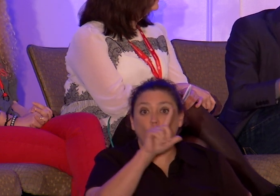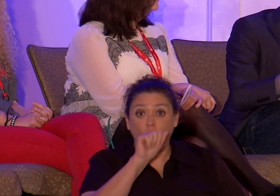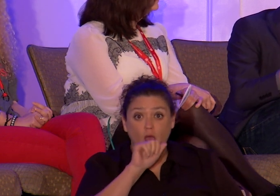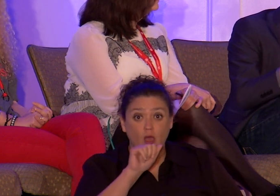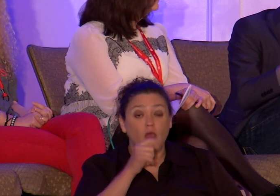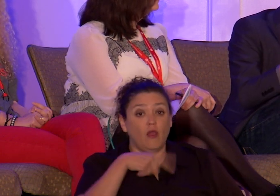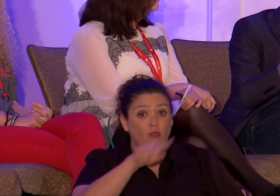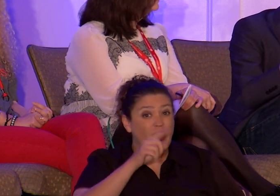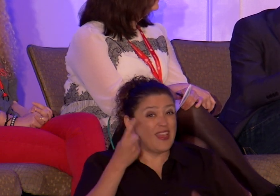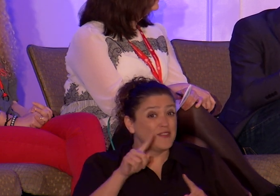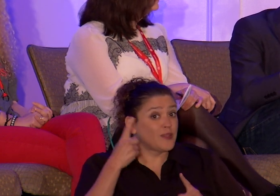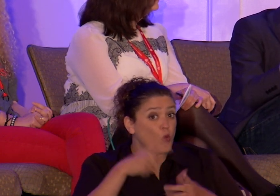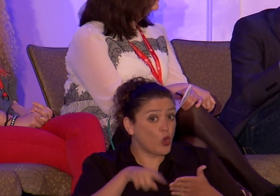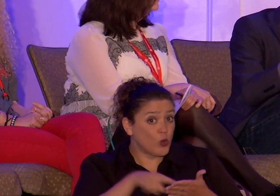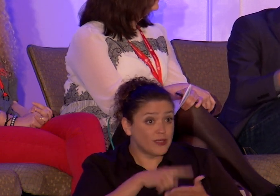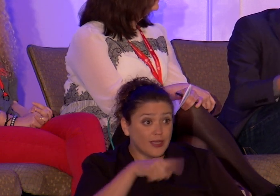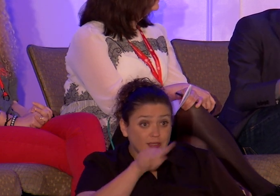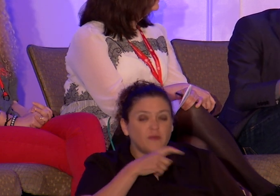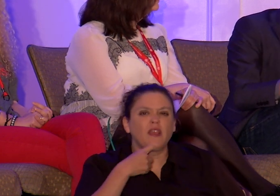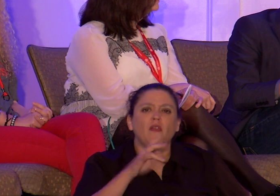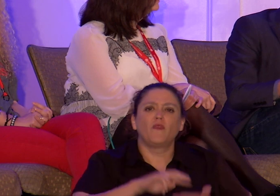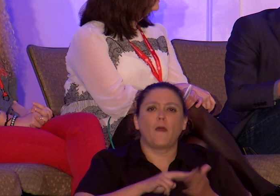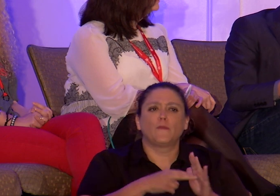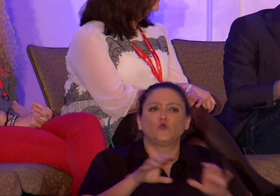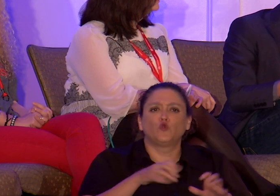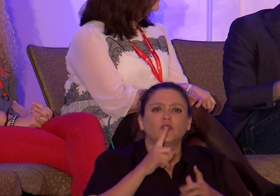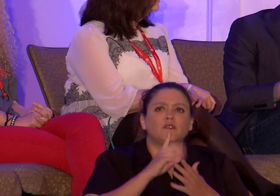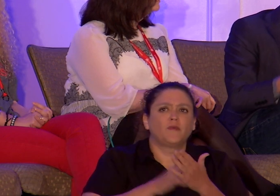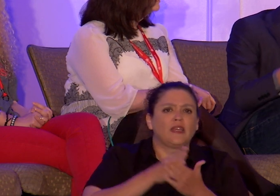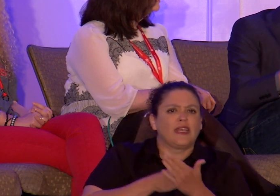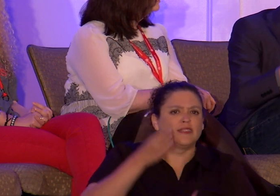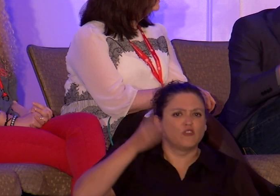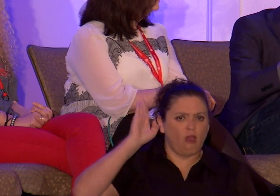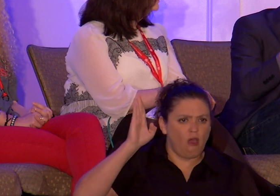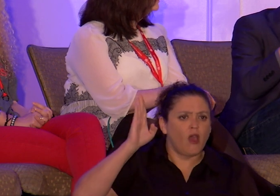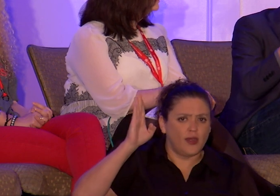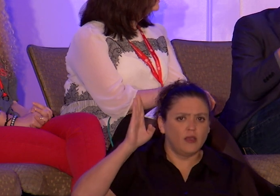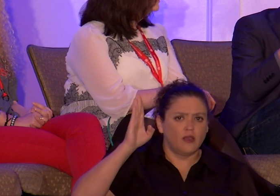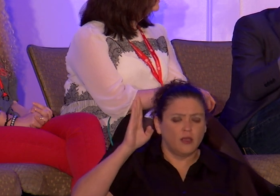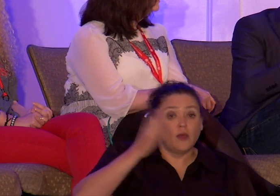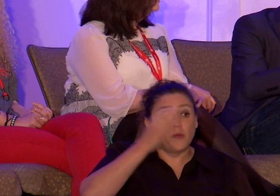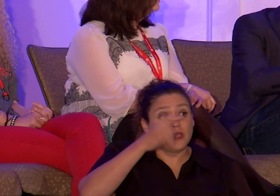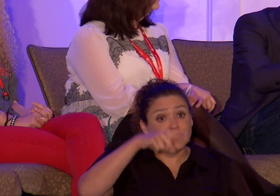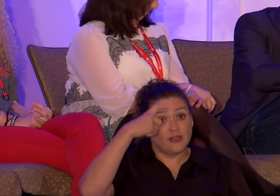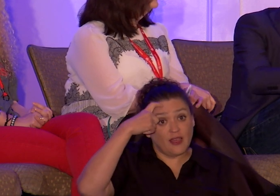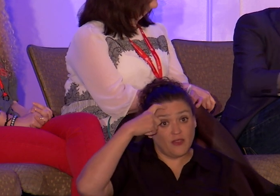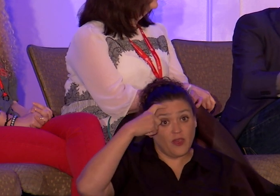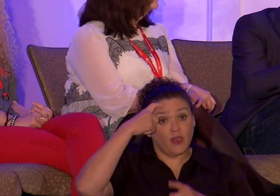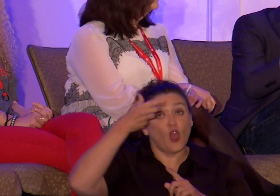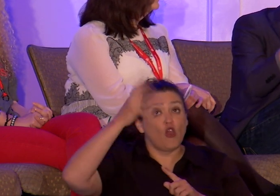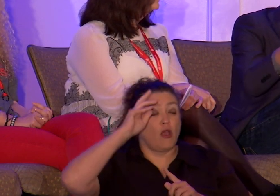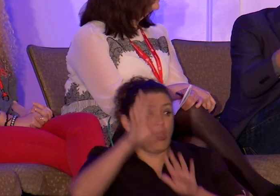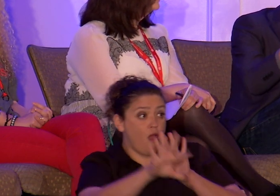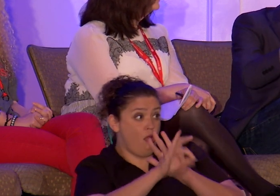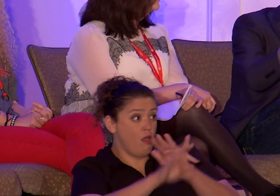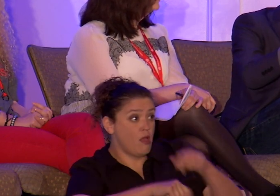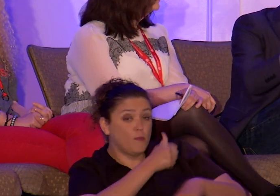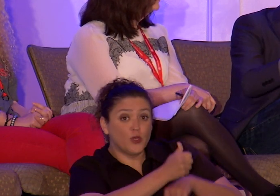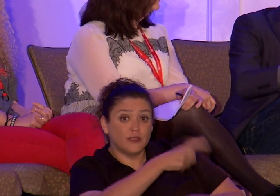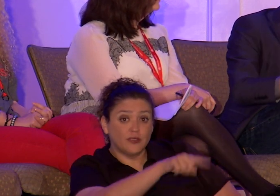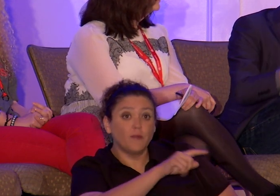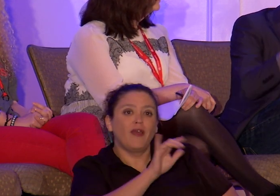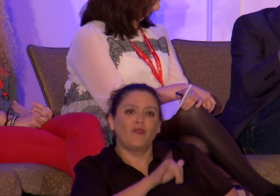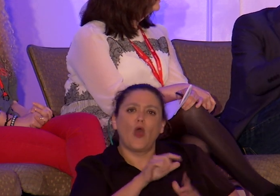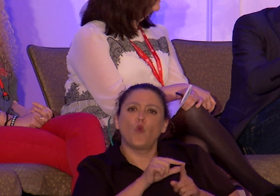say it's a crime against God, because they think that they are appointed by God, because the word Ayatollah